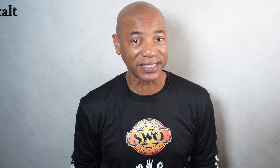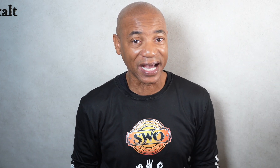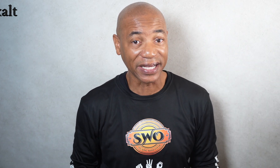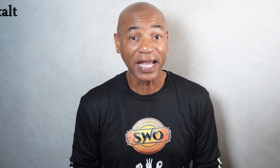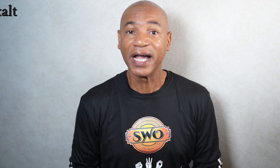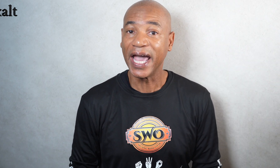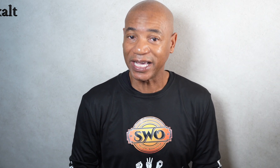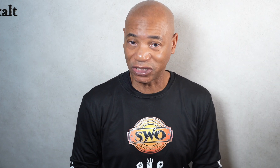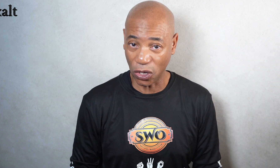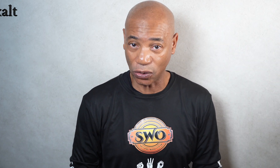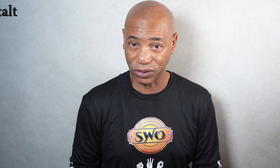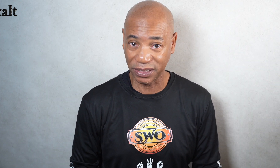sign Exalt.